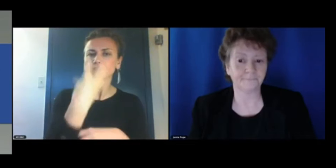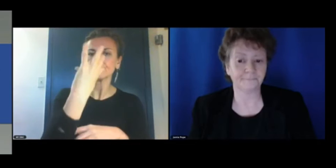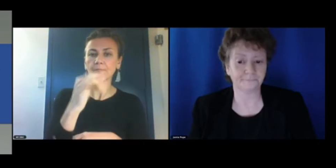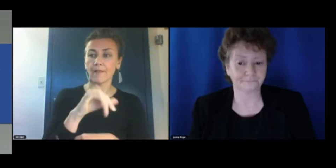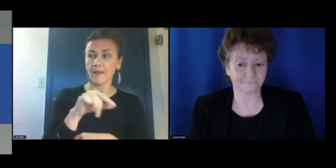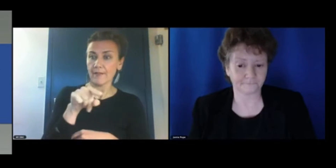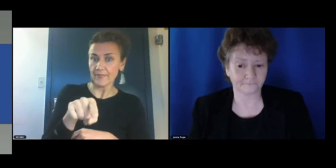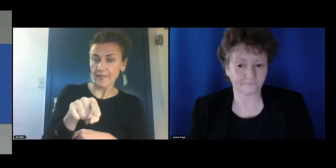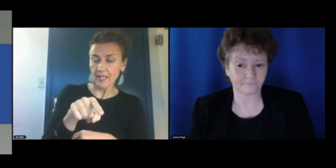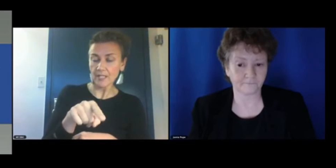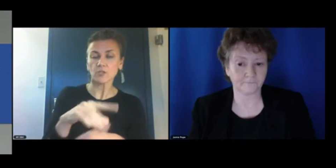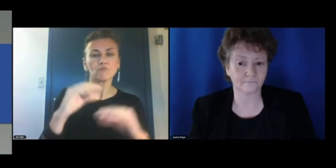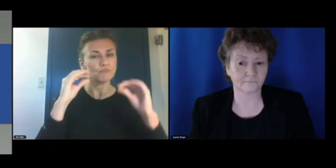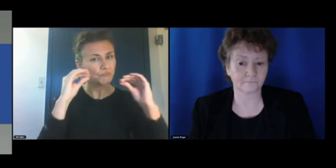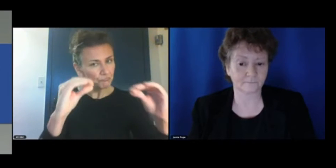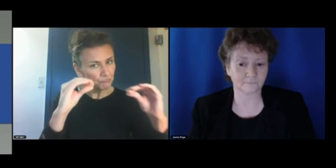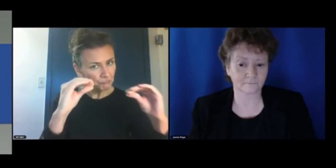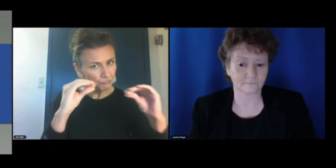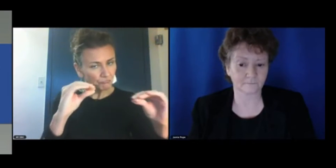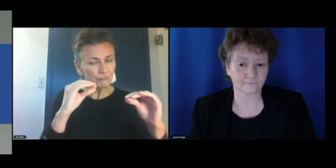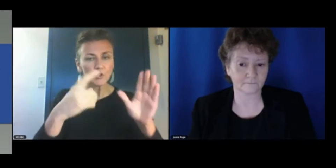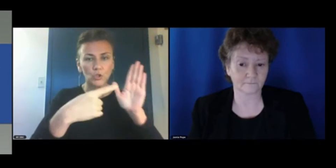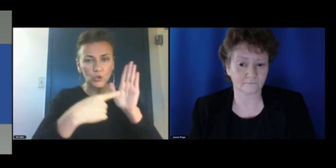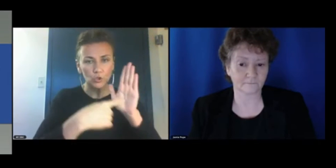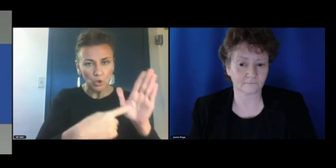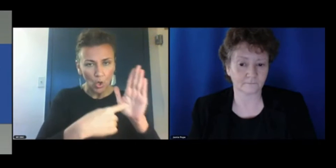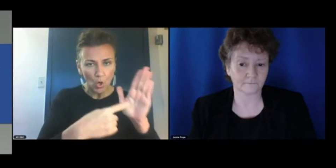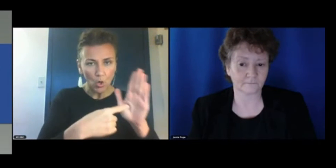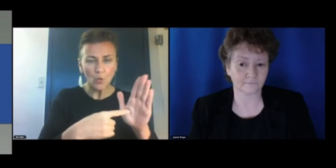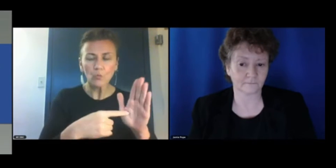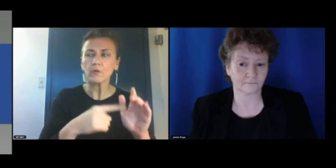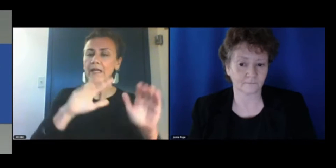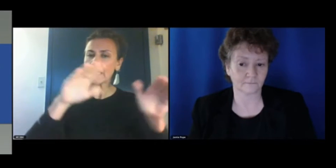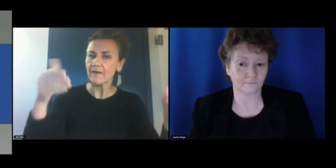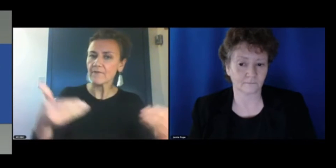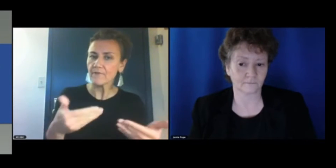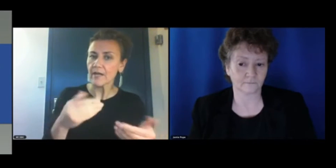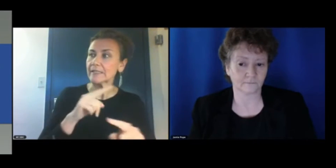professional development through the internet.